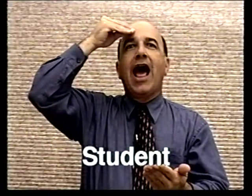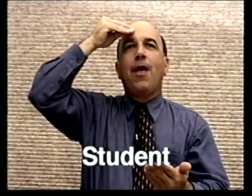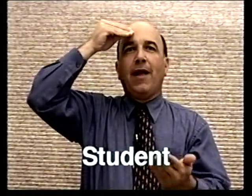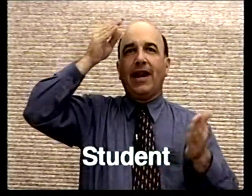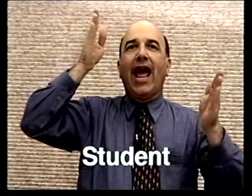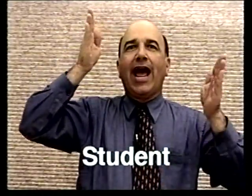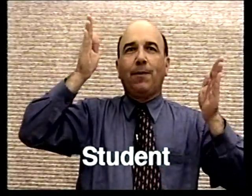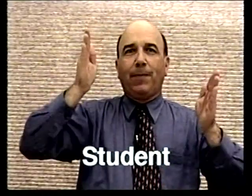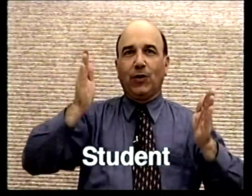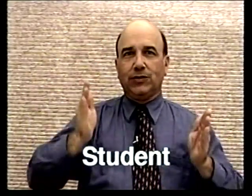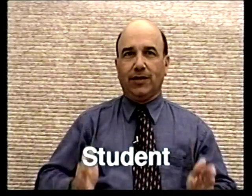and then add person.